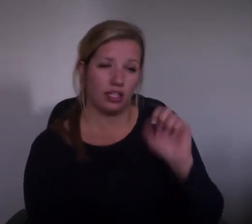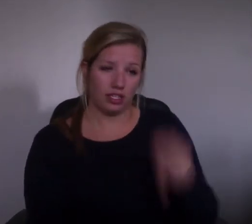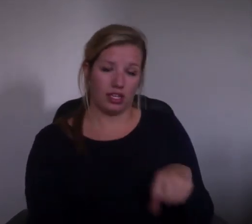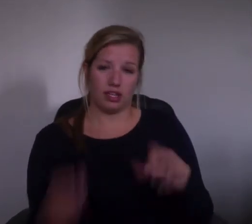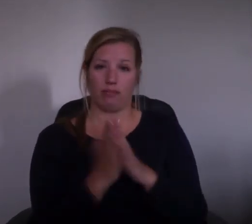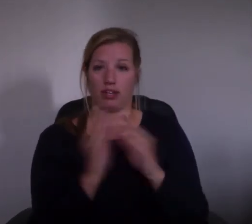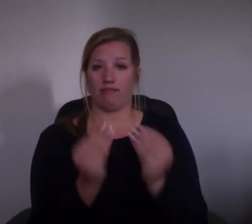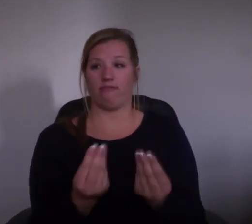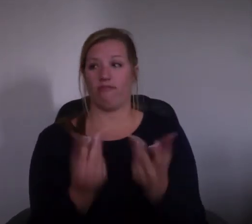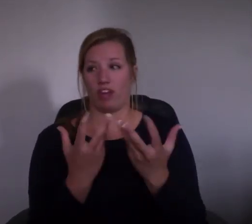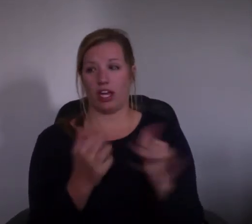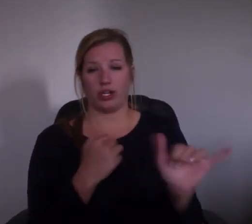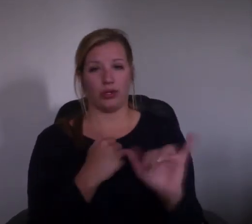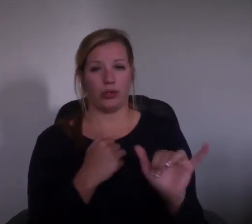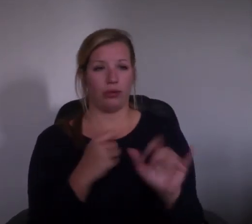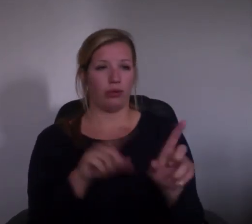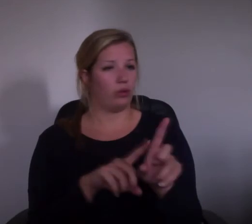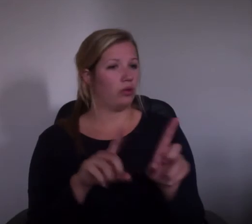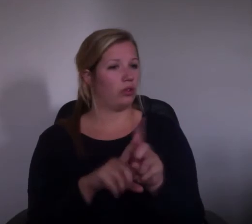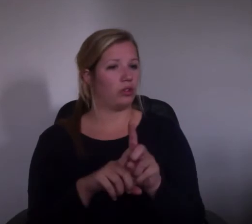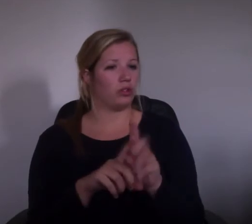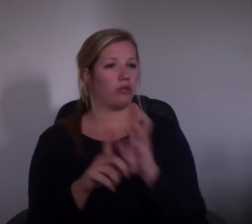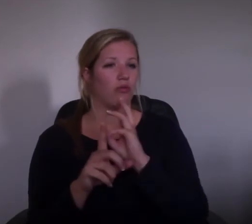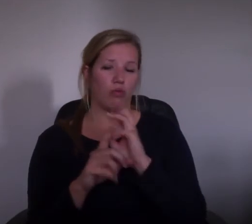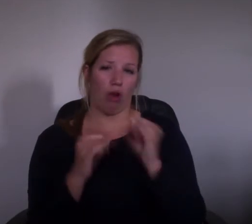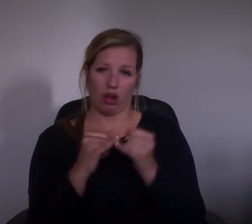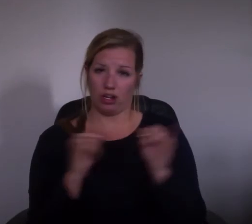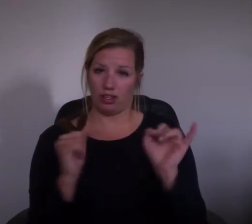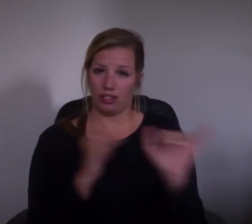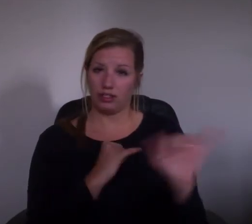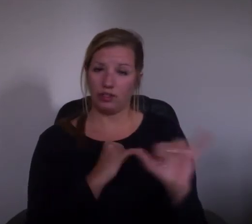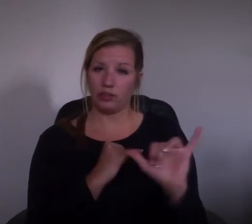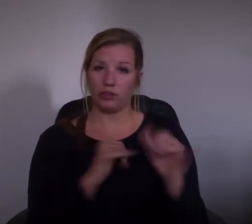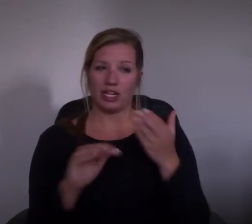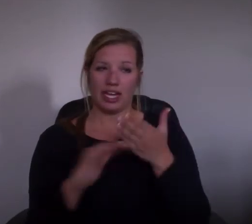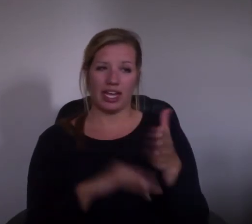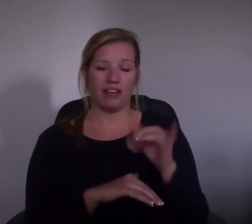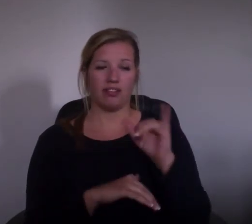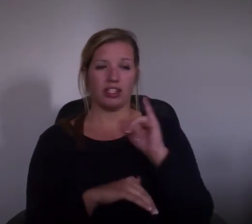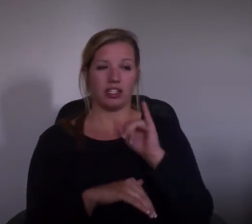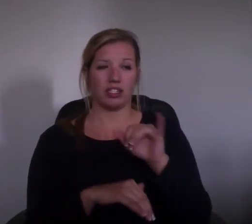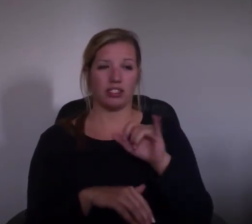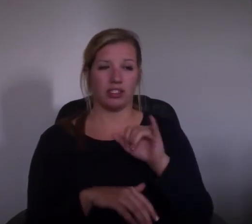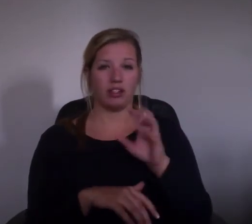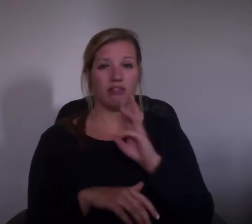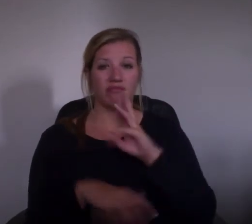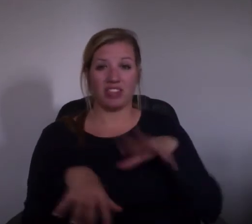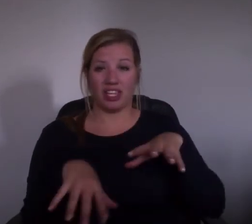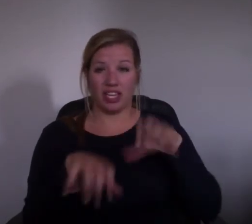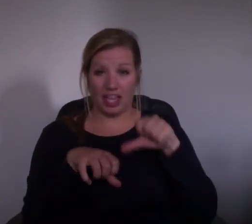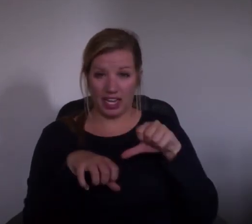Also, ruptured water lines, for example, after an ice storm or prolonged period of cold